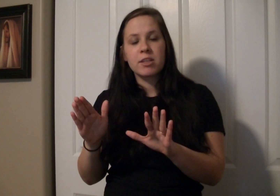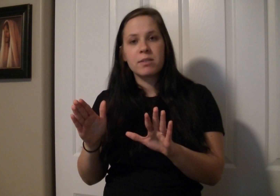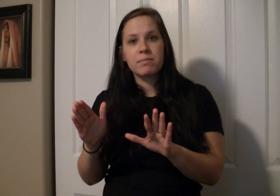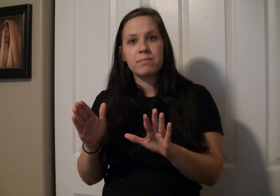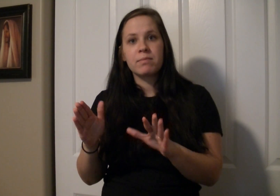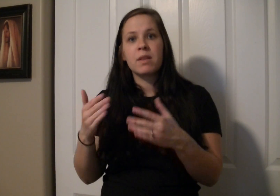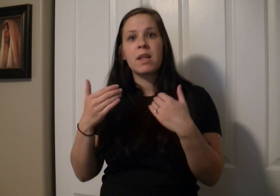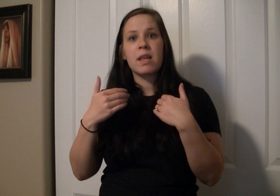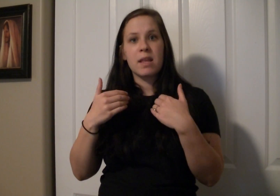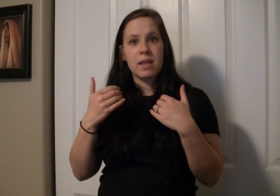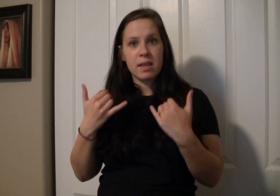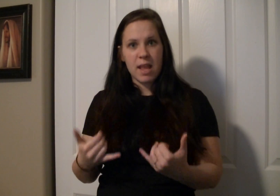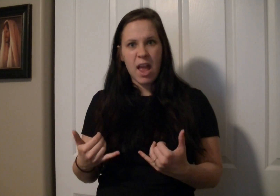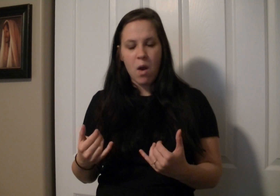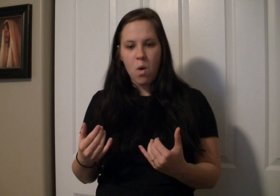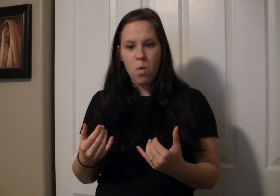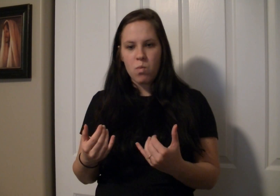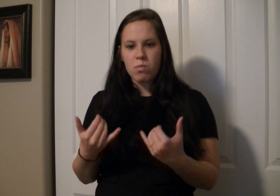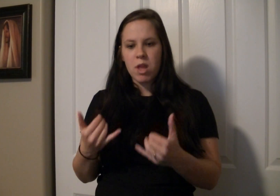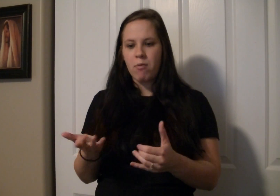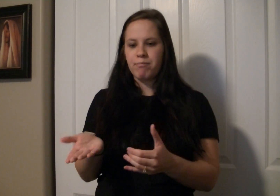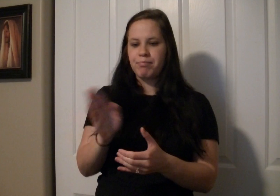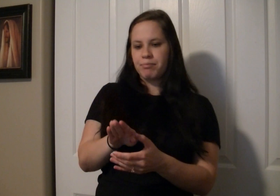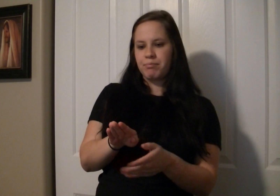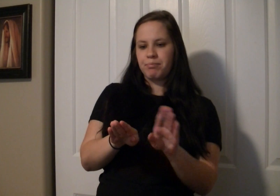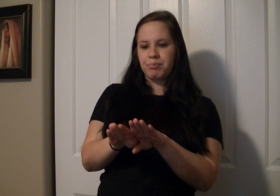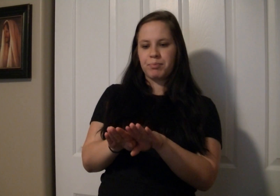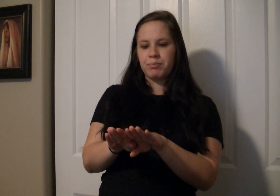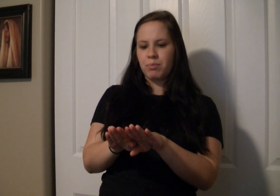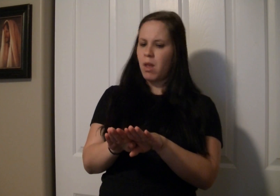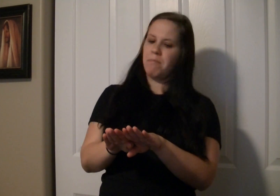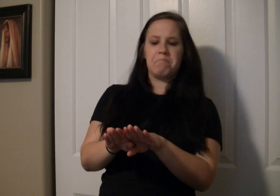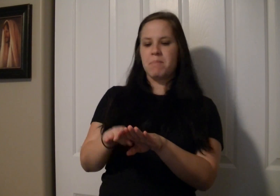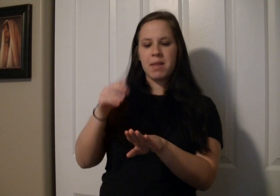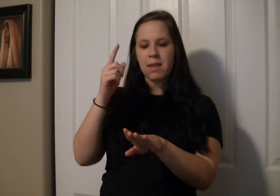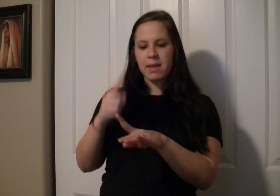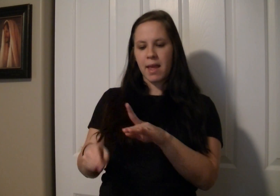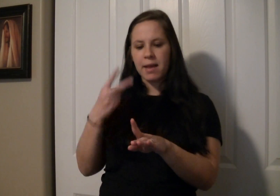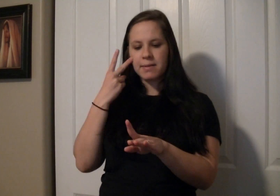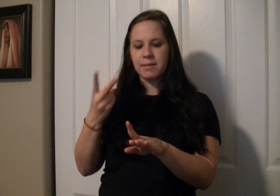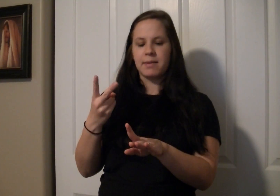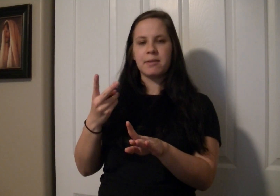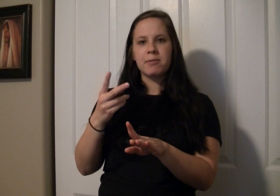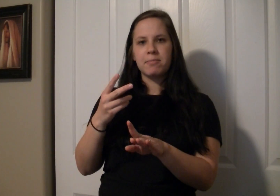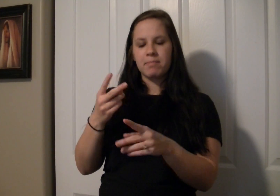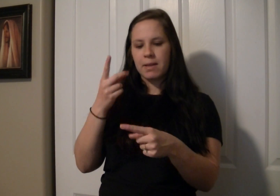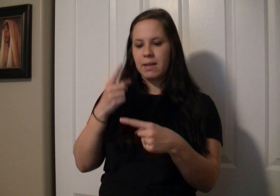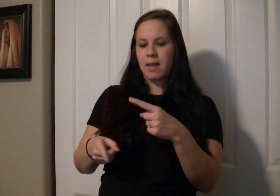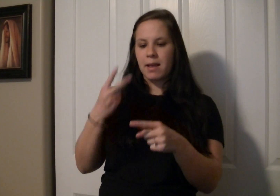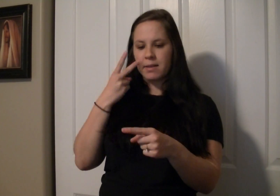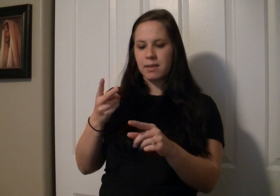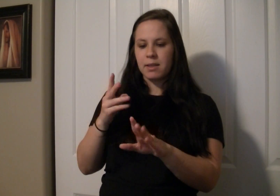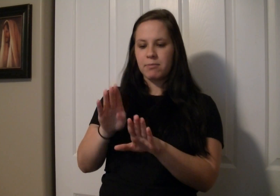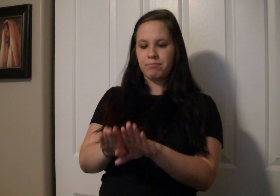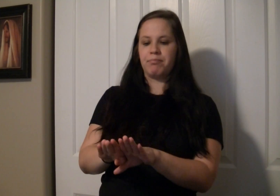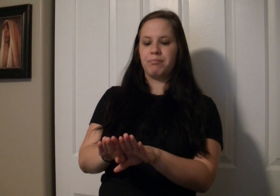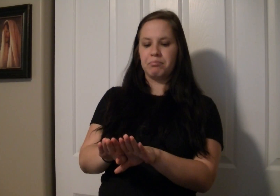fabric is totally covering the zipper so that you cannot see your zipper. Now, after you've done that and you've got